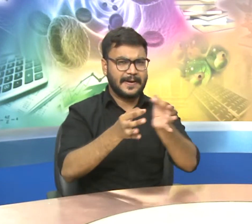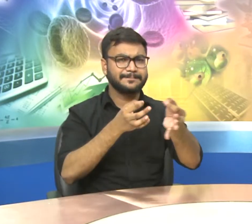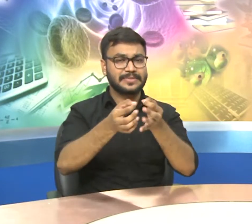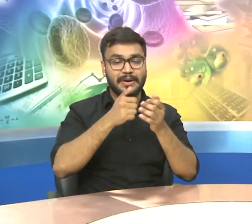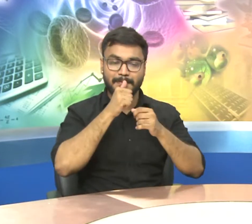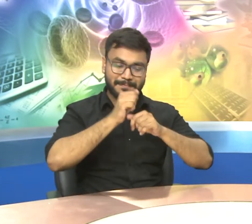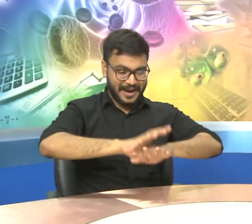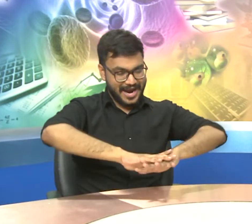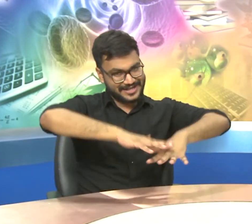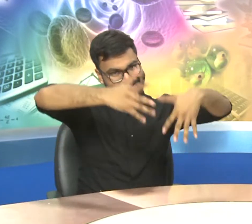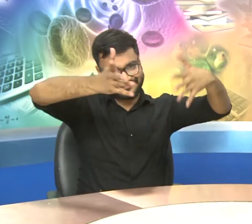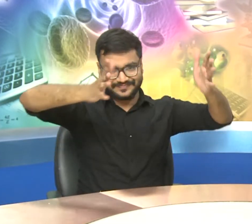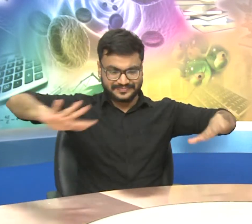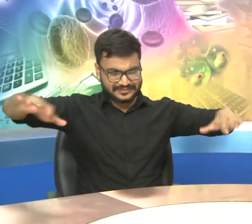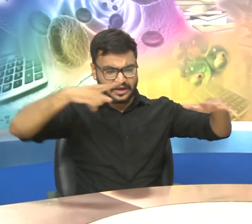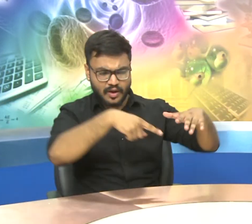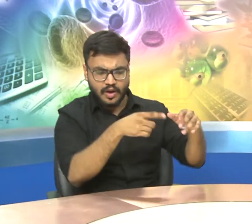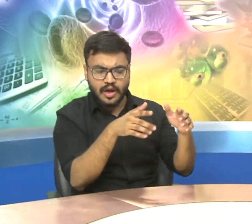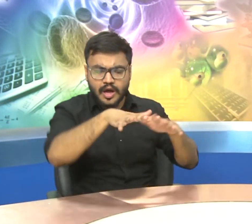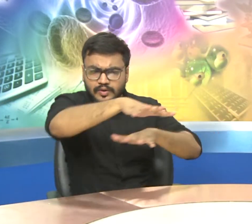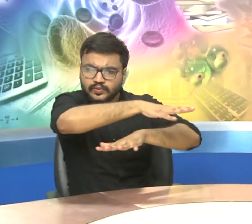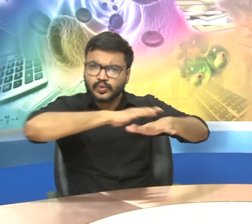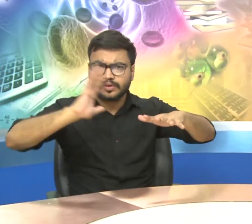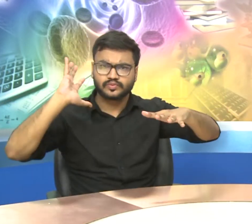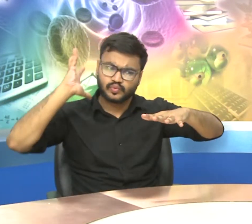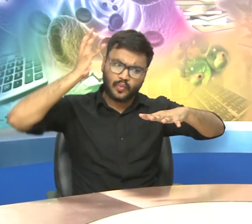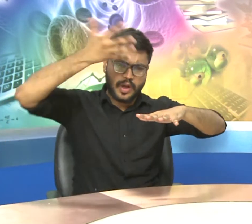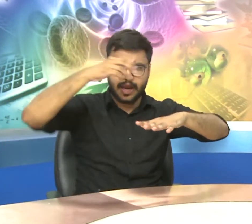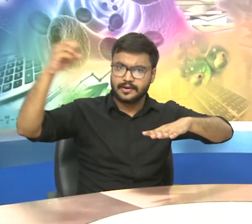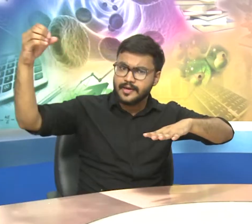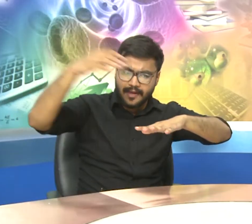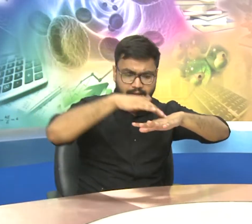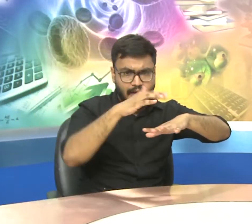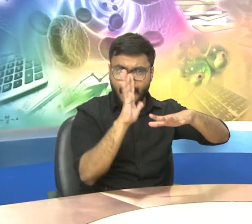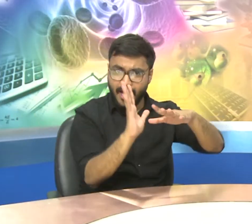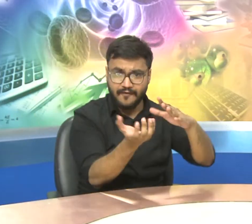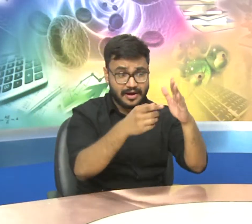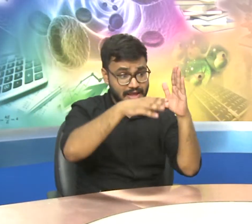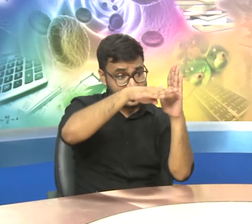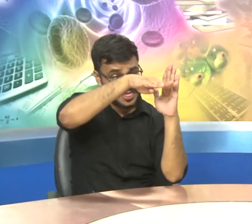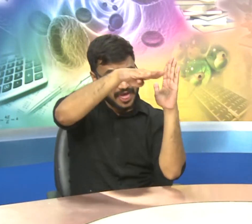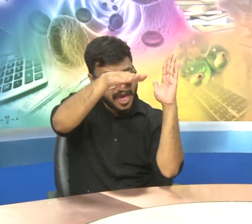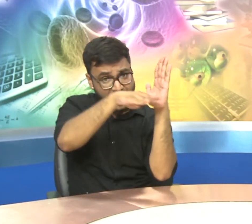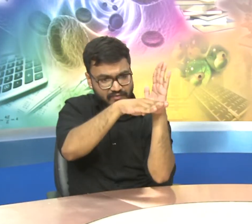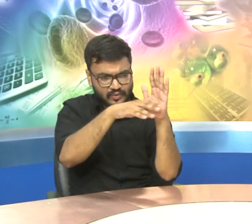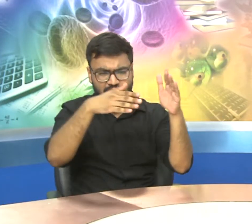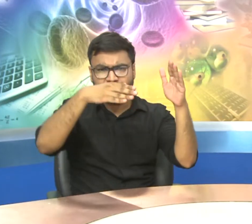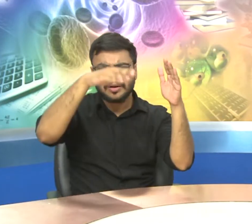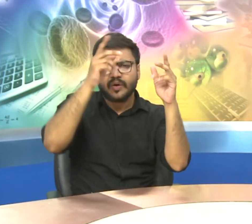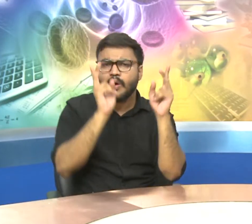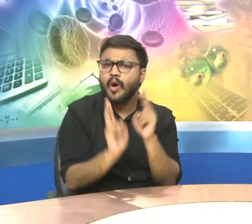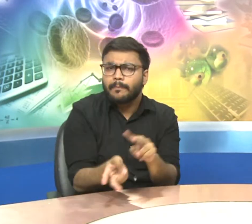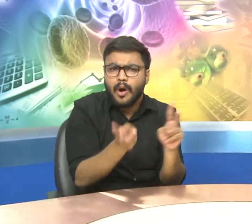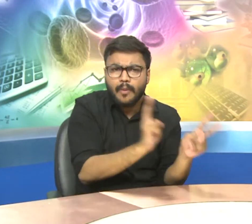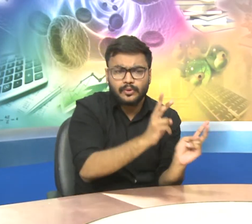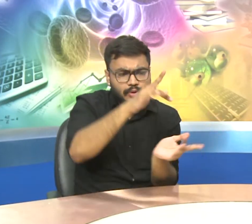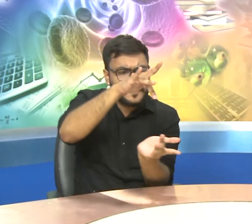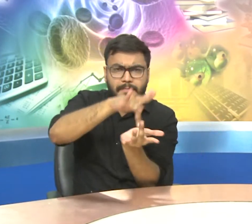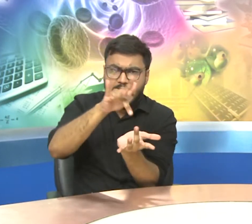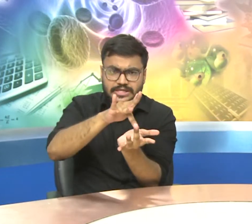As you can see on the screen, it shows the 3 levels of the pond. First is